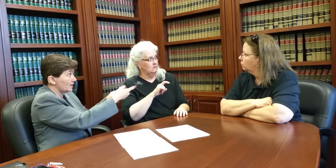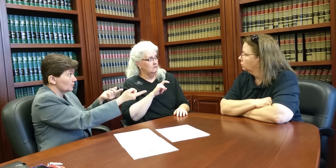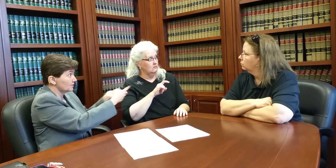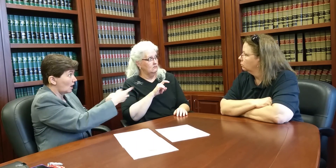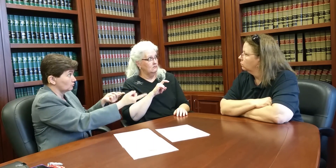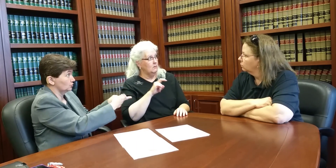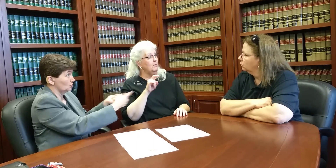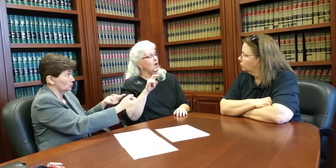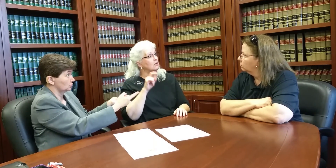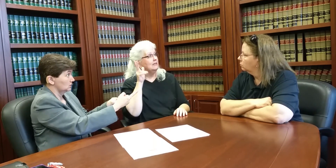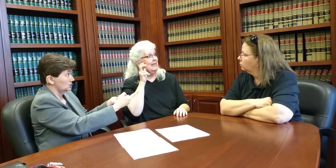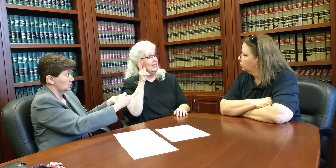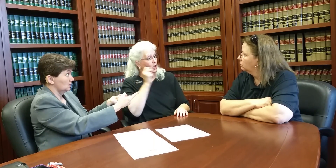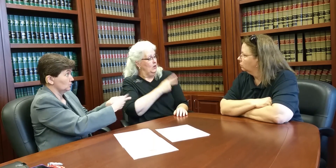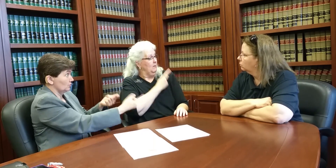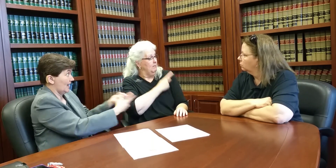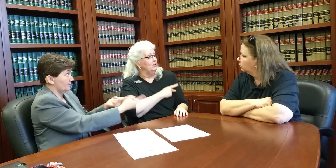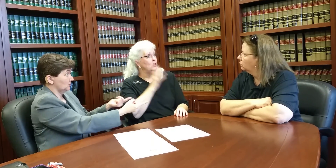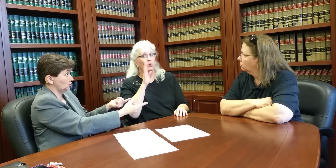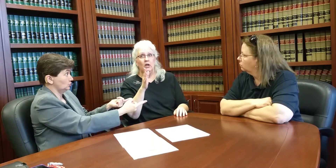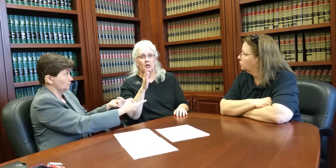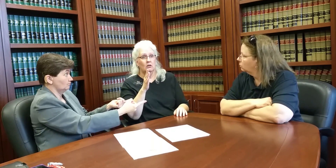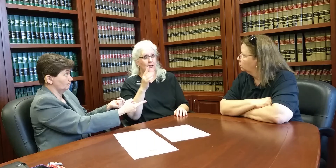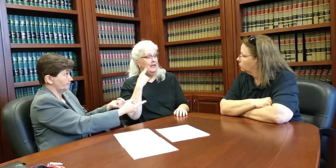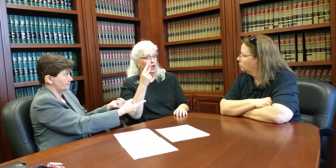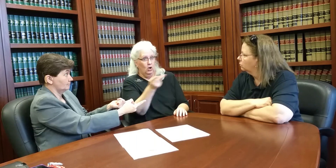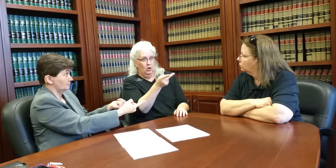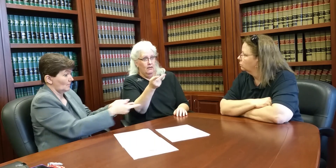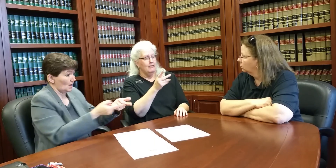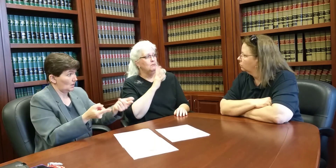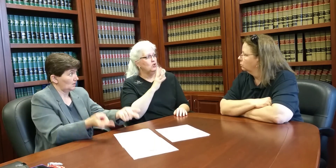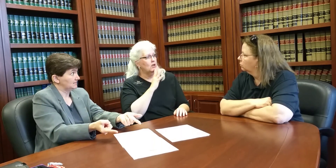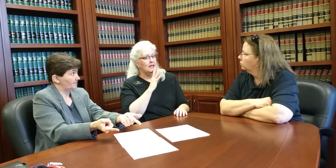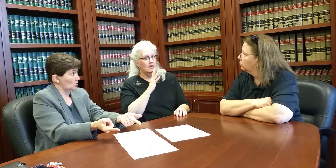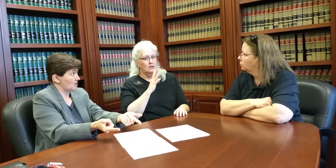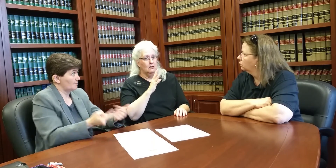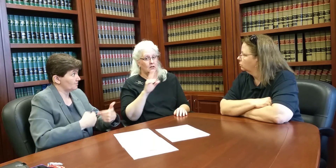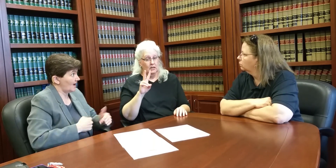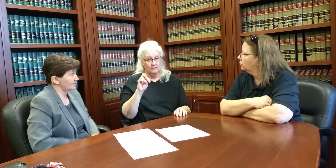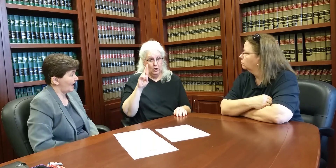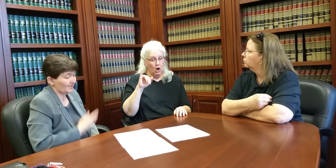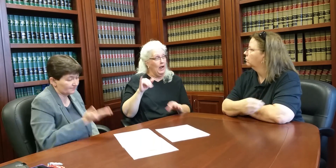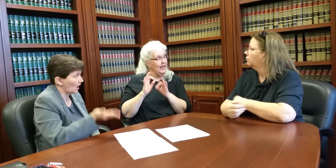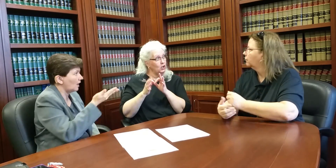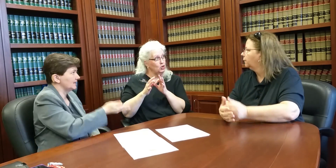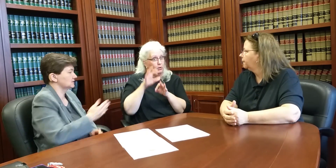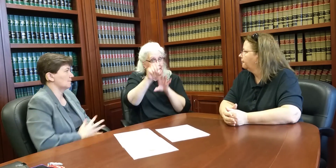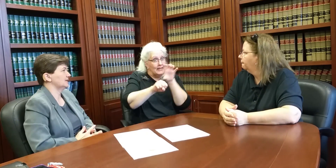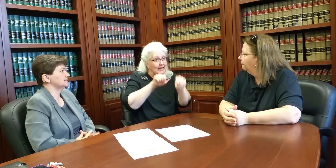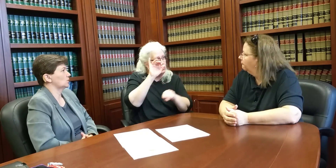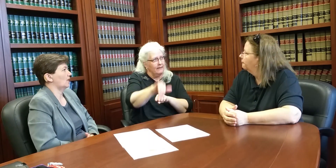hear the doctor and nurse communicate about you. Is the VRI providing that? If not, it's not meeting equal